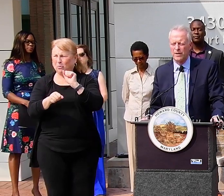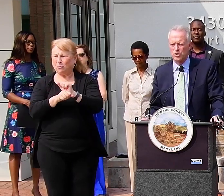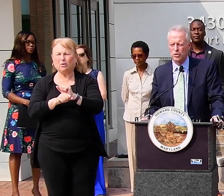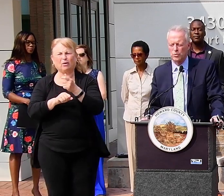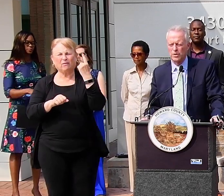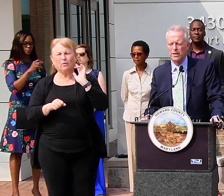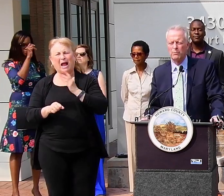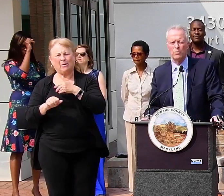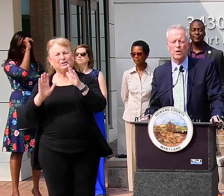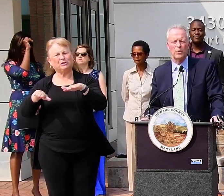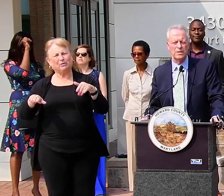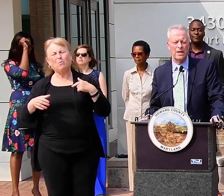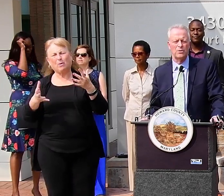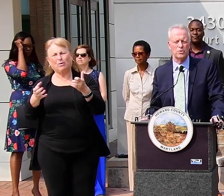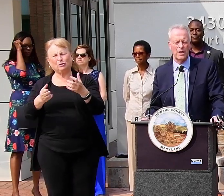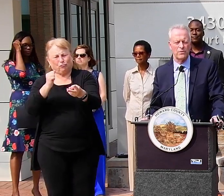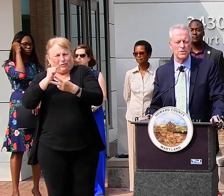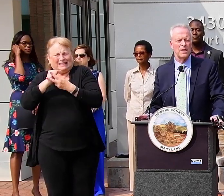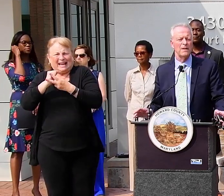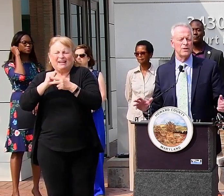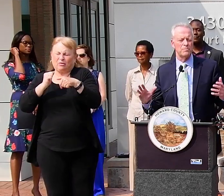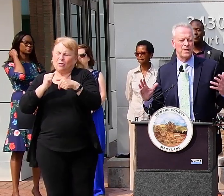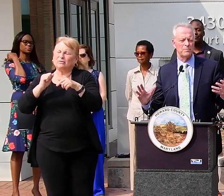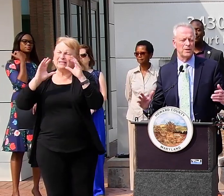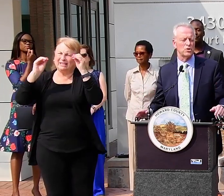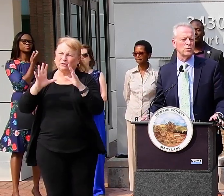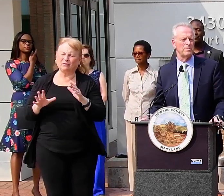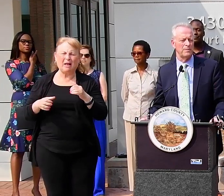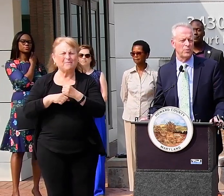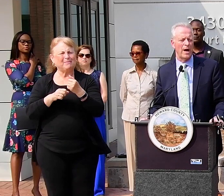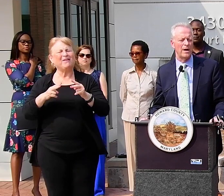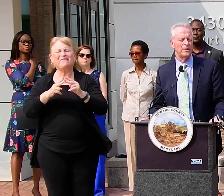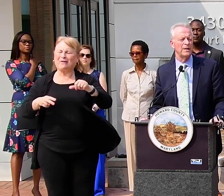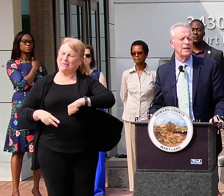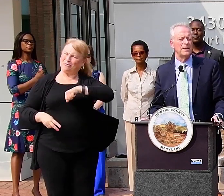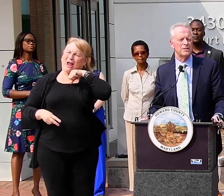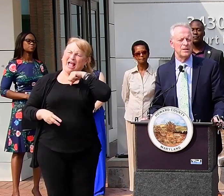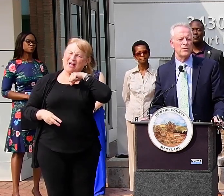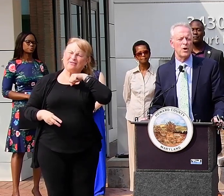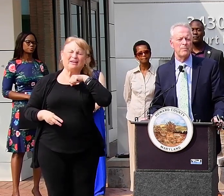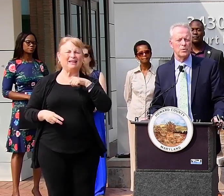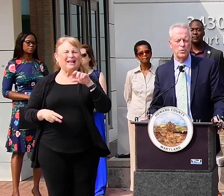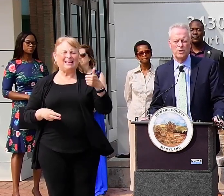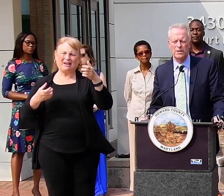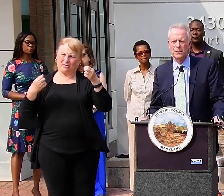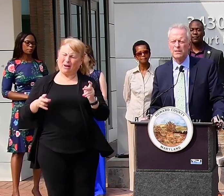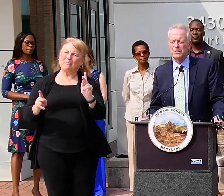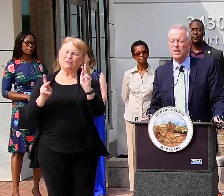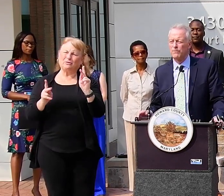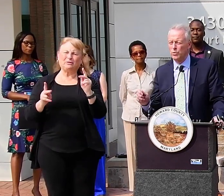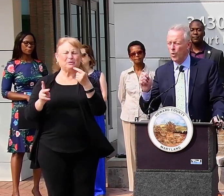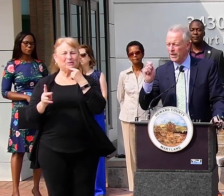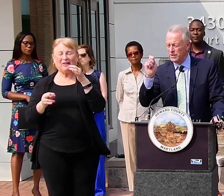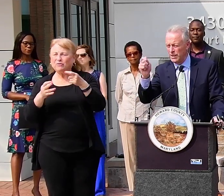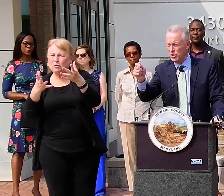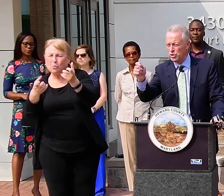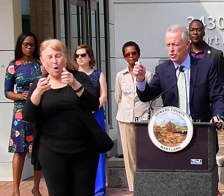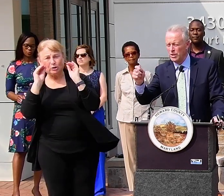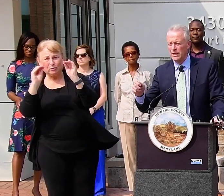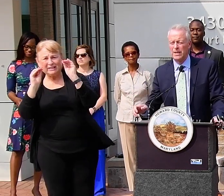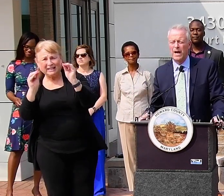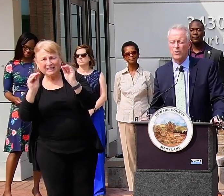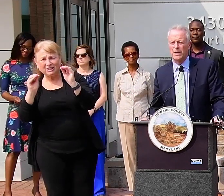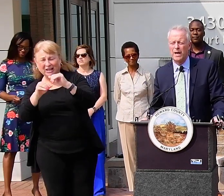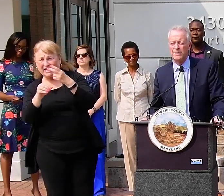behalf of our children, and we want to retain those efforts. This makes me extremely proud and is another opportunity to say, if you want to